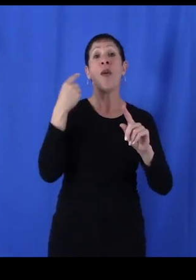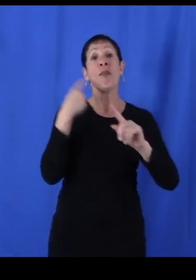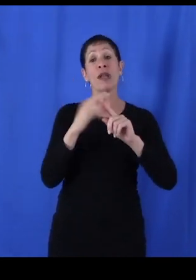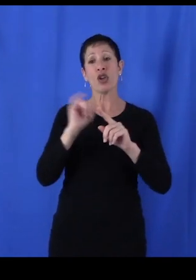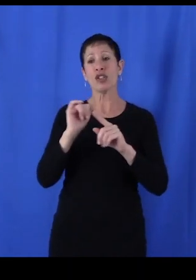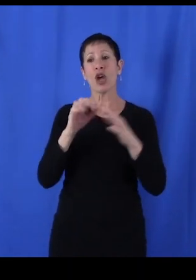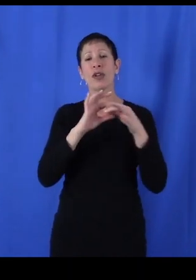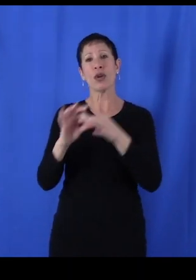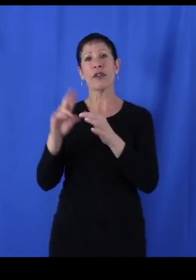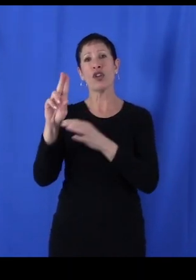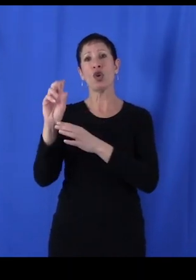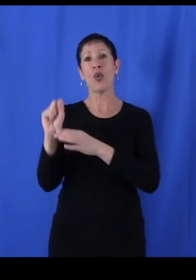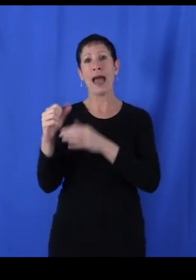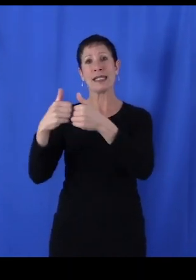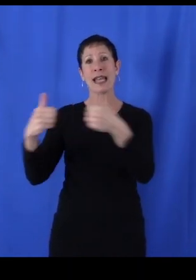Because